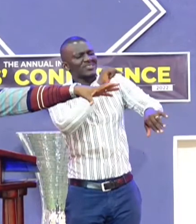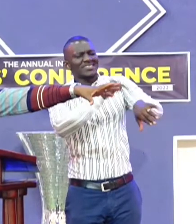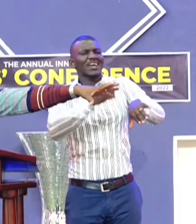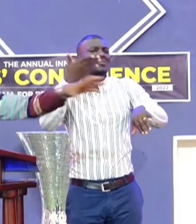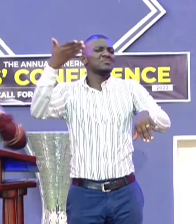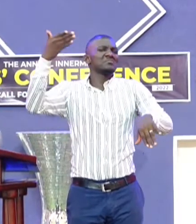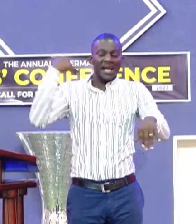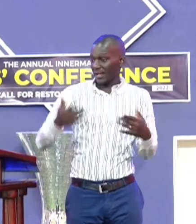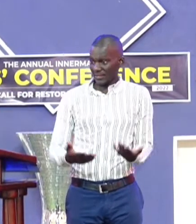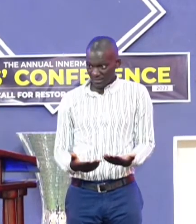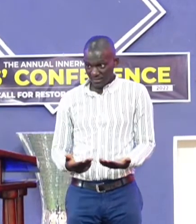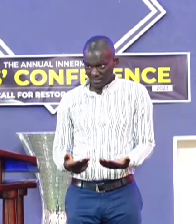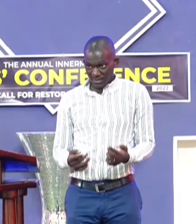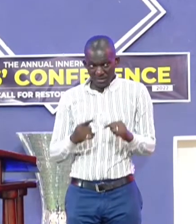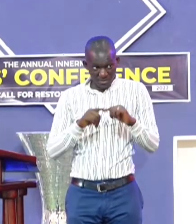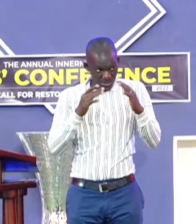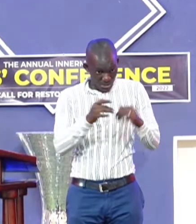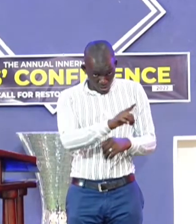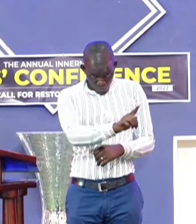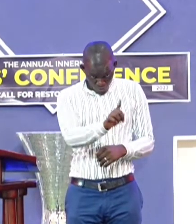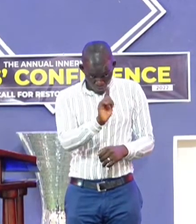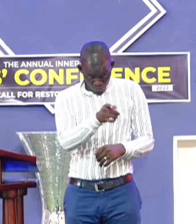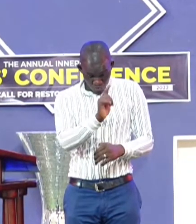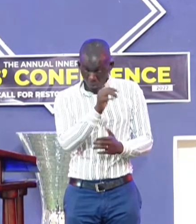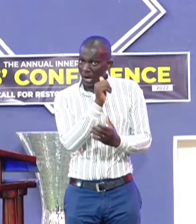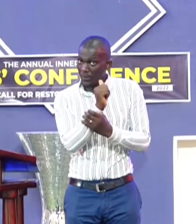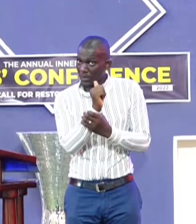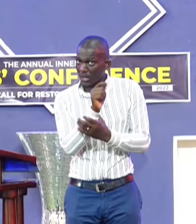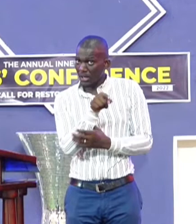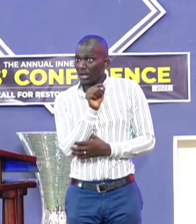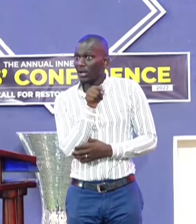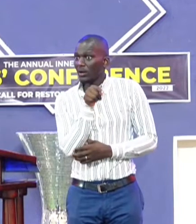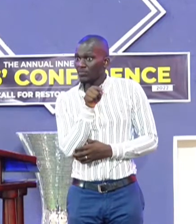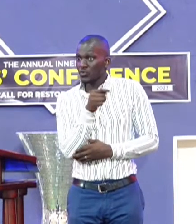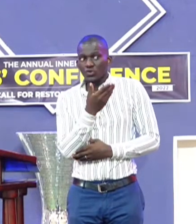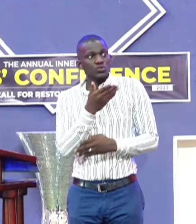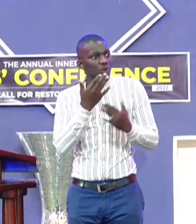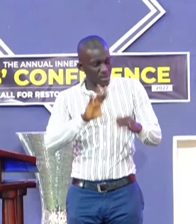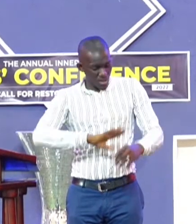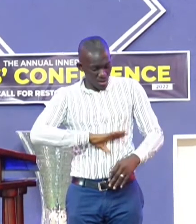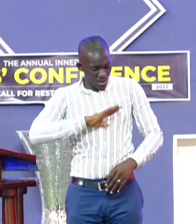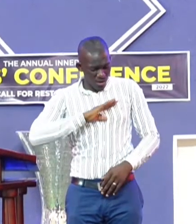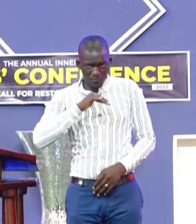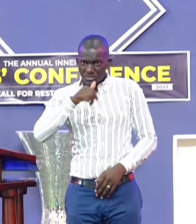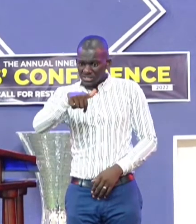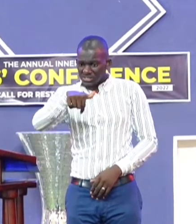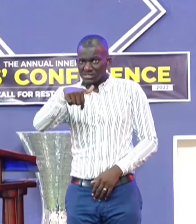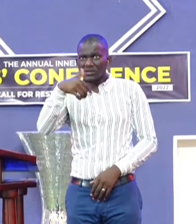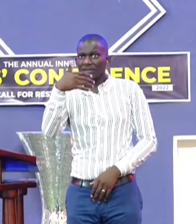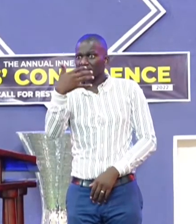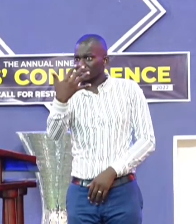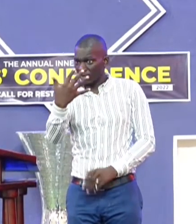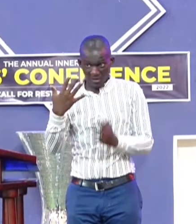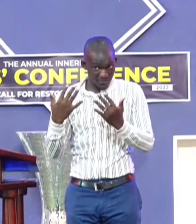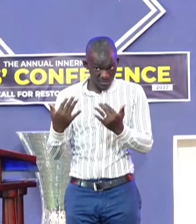men have lived for generations. But now Abraham, you're 75